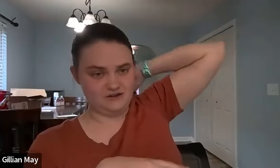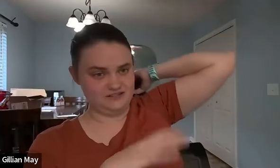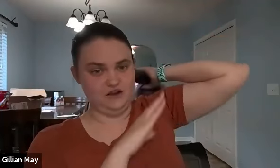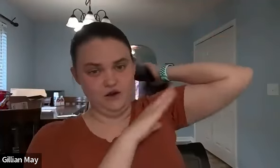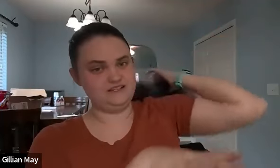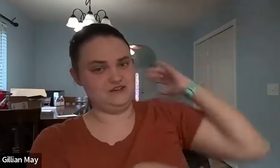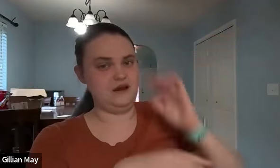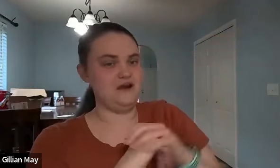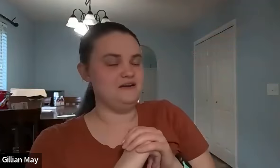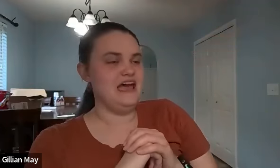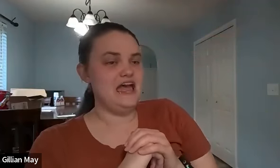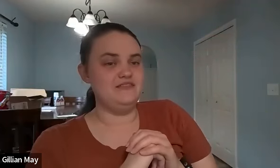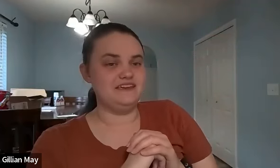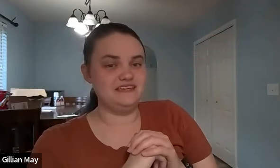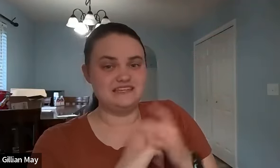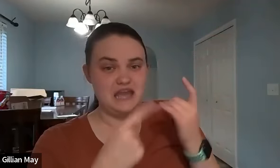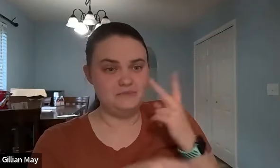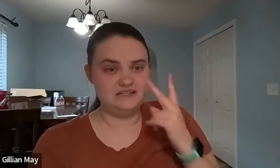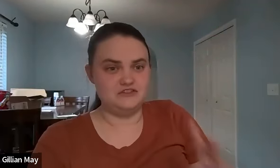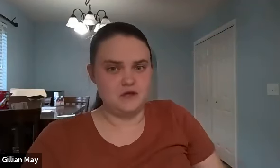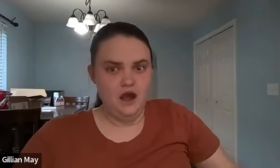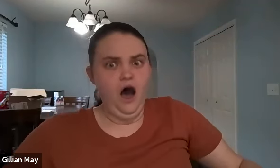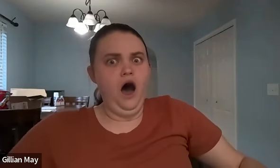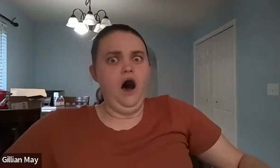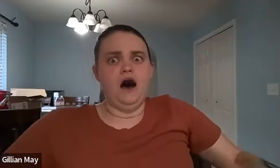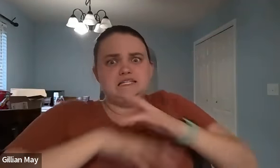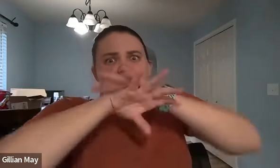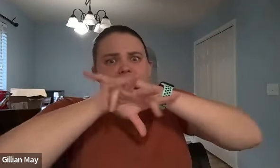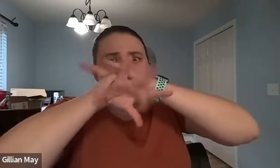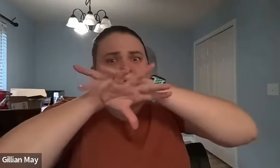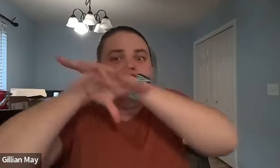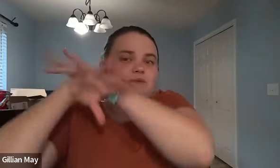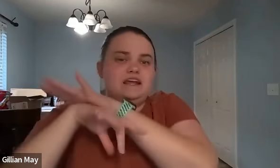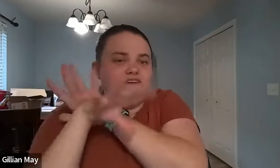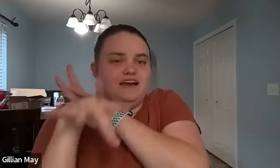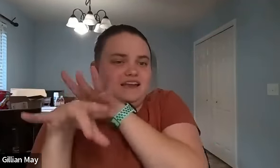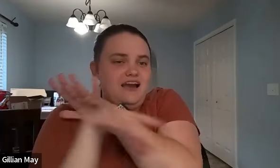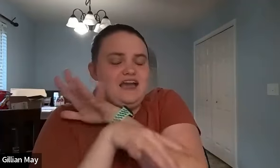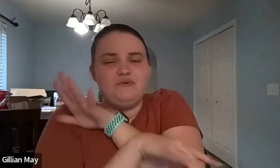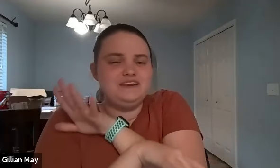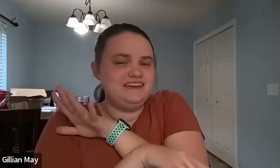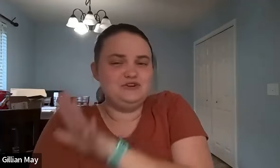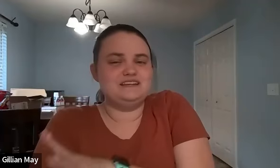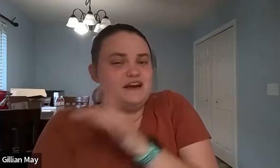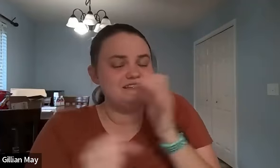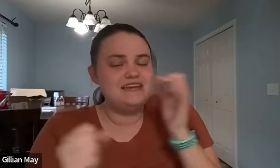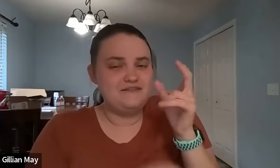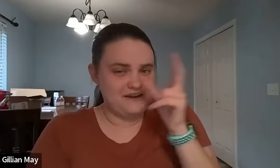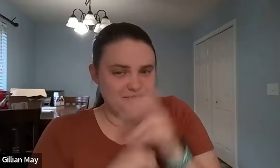house, like all the way to the ground. And the kids like happen to see it, they're like, oh, and I mean, like, I have one kid who's like terrified of